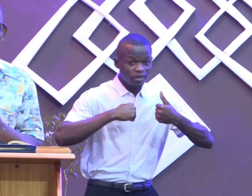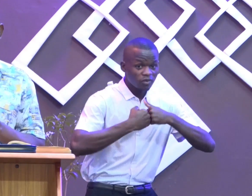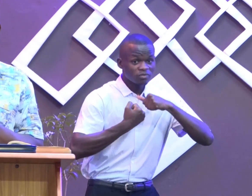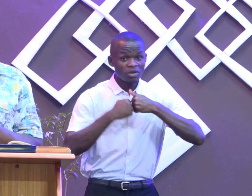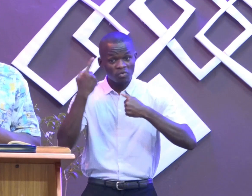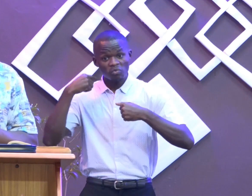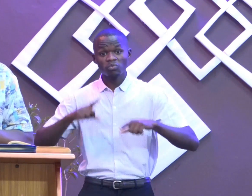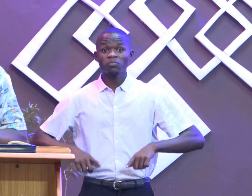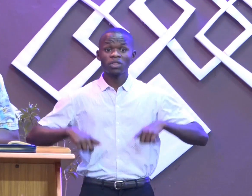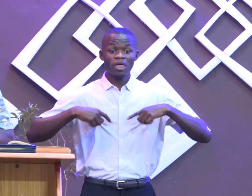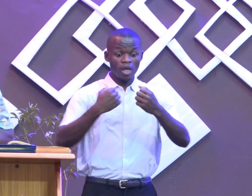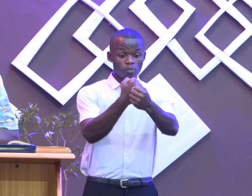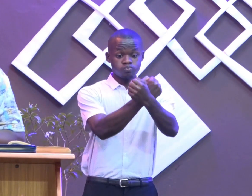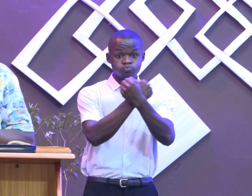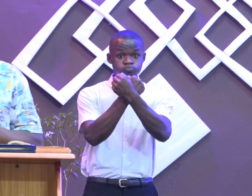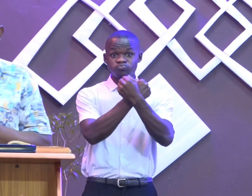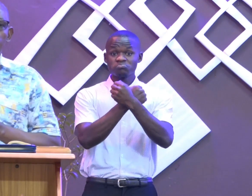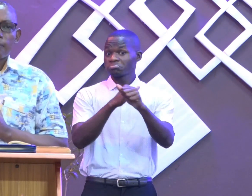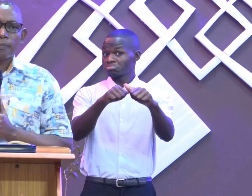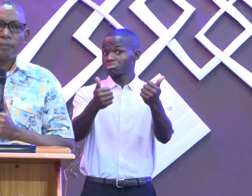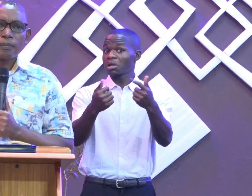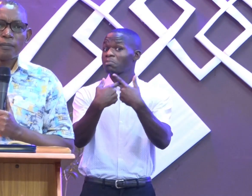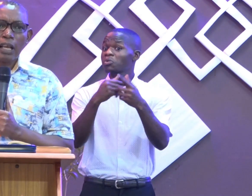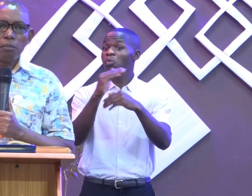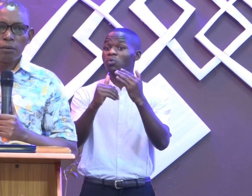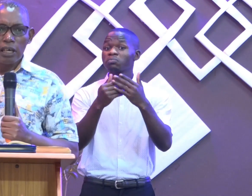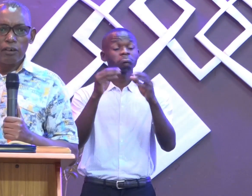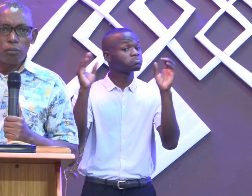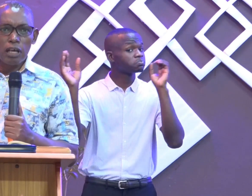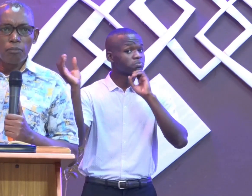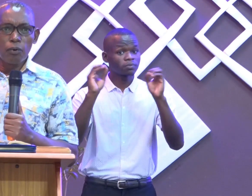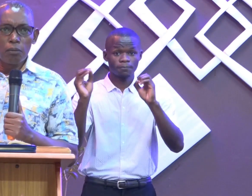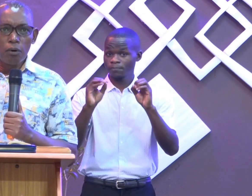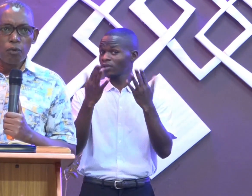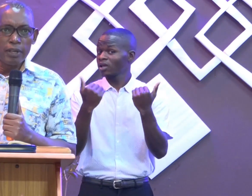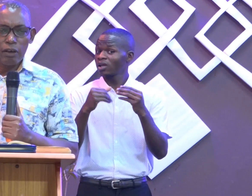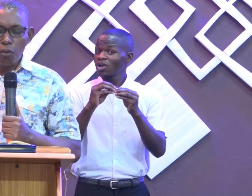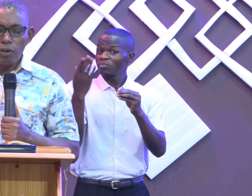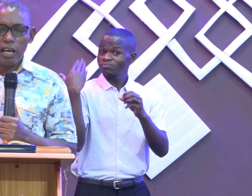Those who have the ability to fight for their lives so that they can save